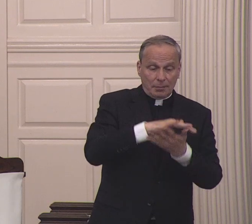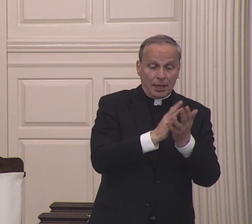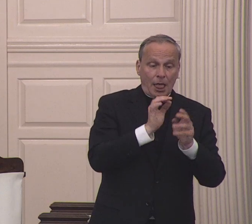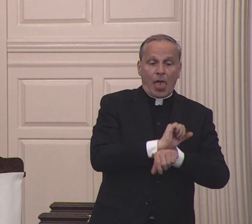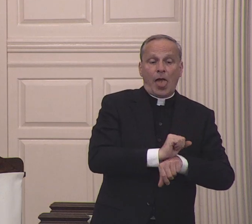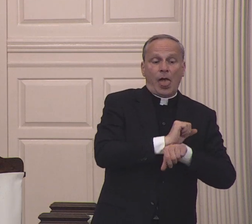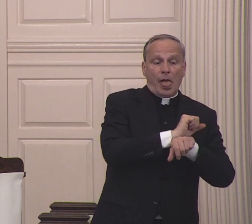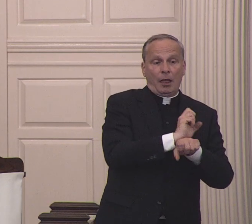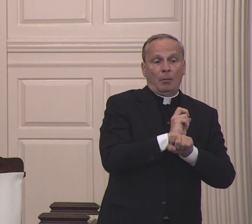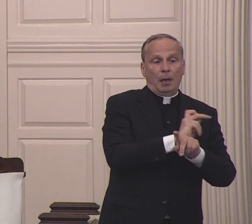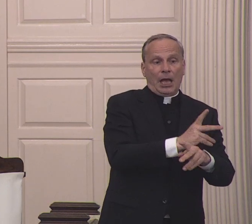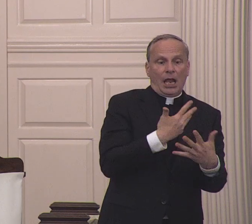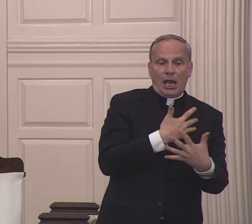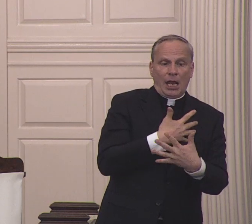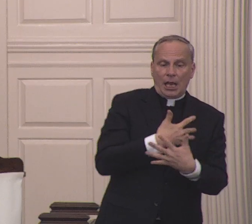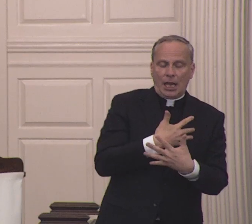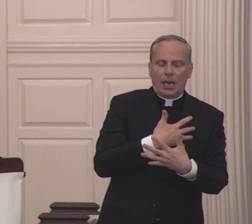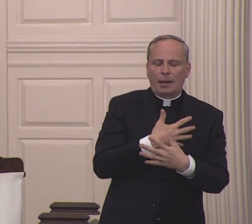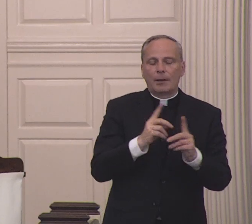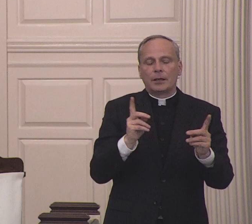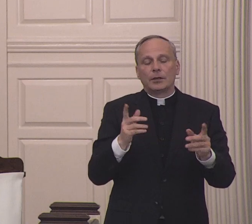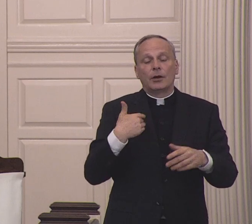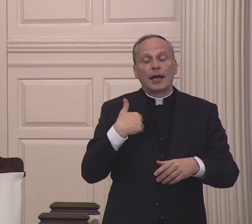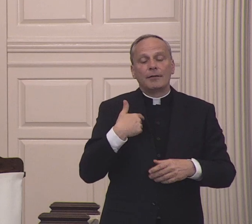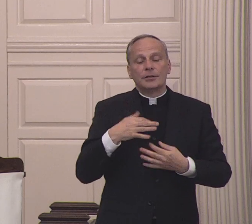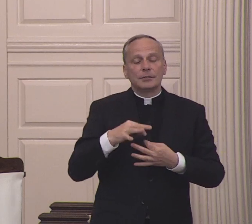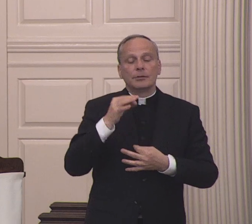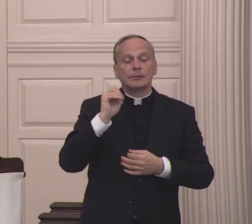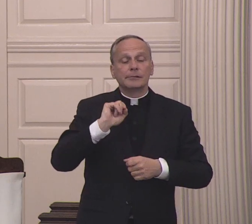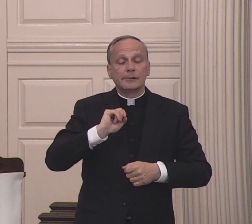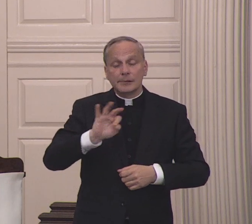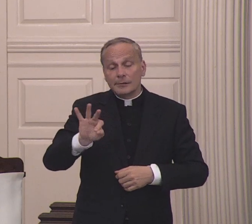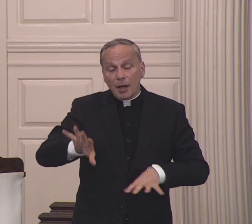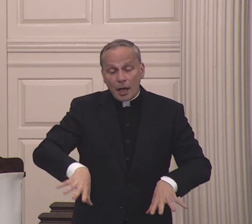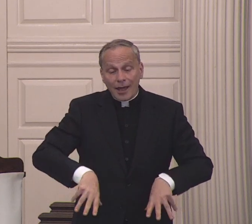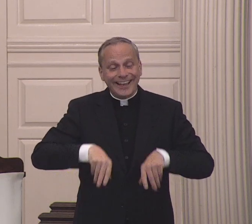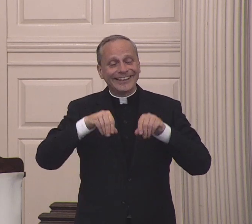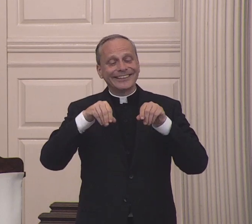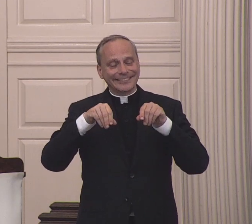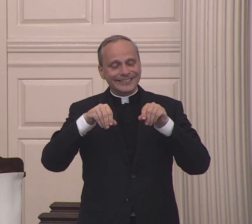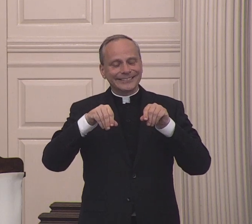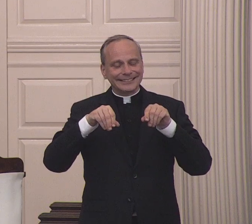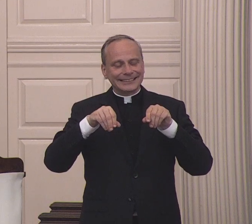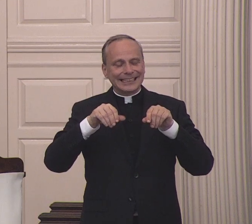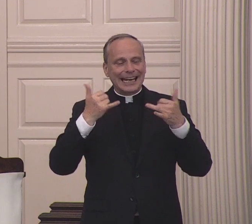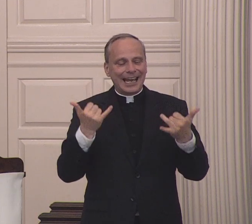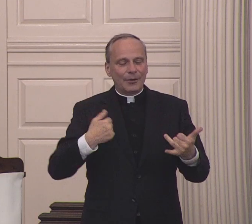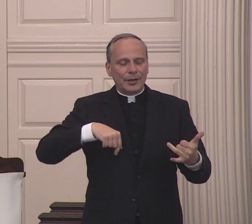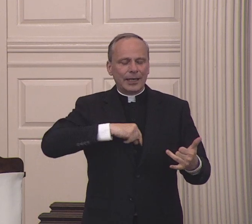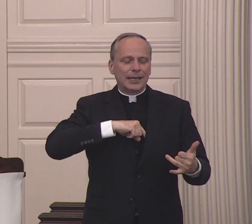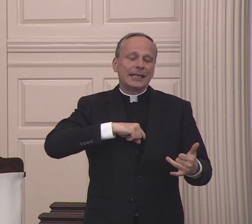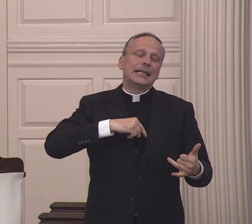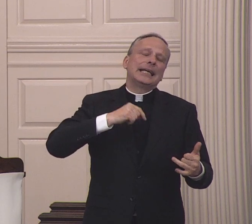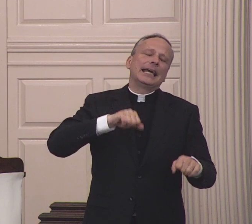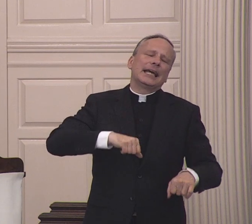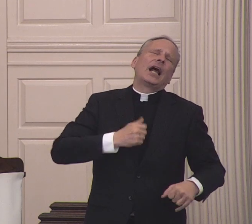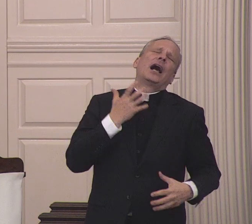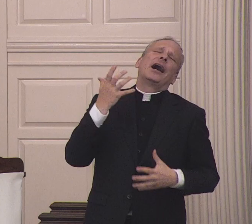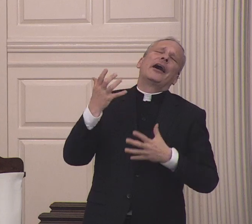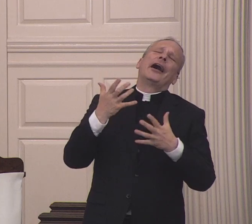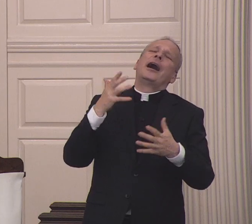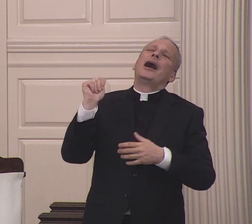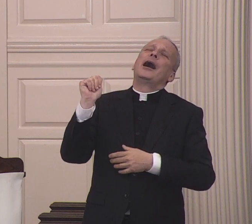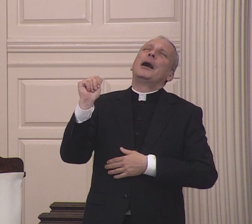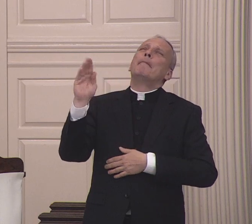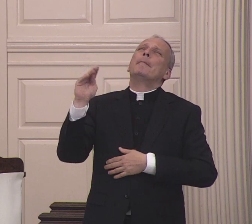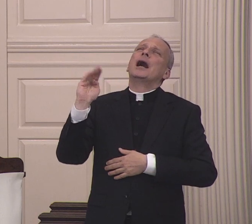back into fear, but you received a spirit of adoption, through whom we cry, Abba,